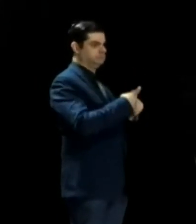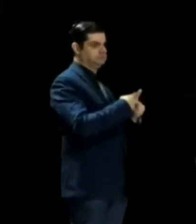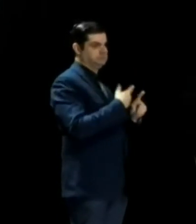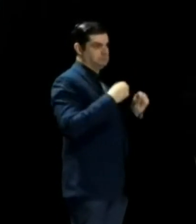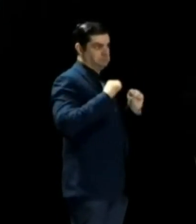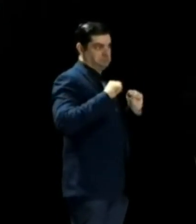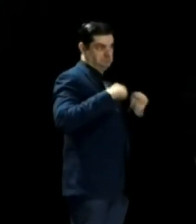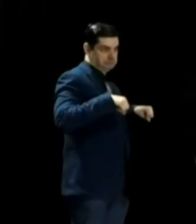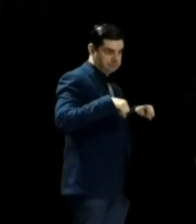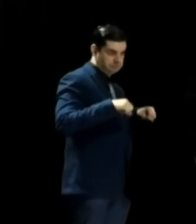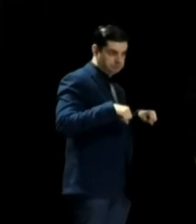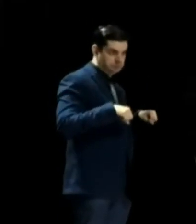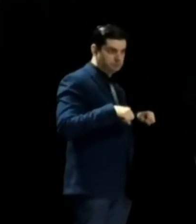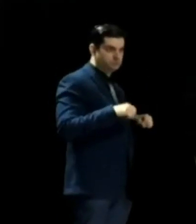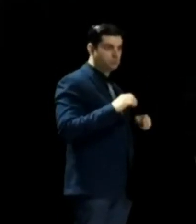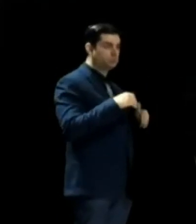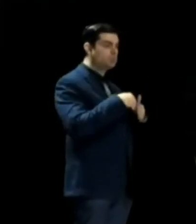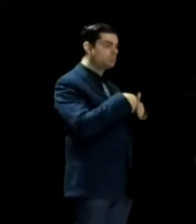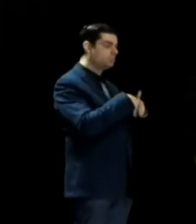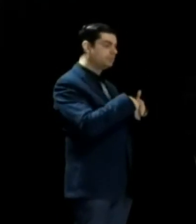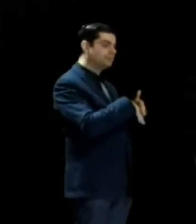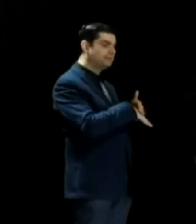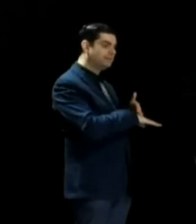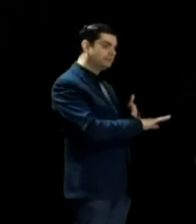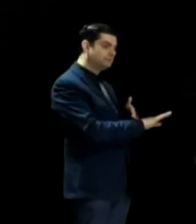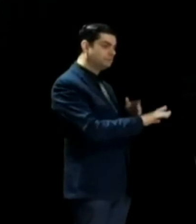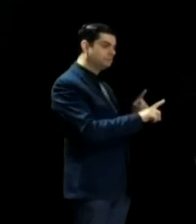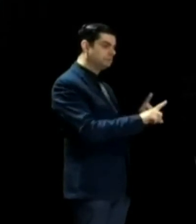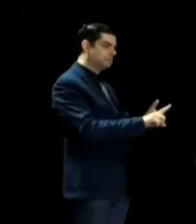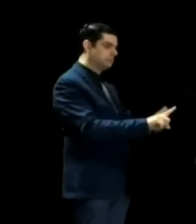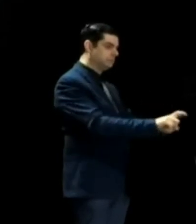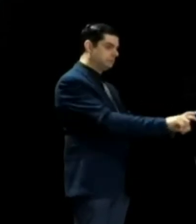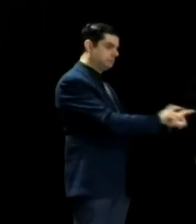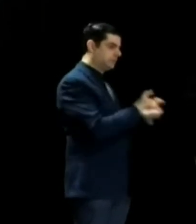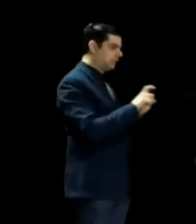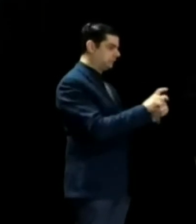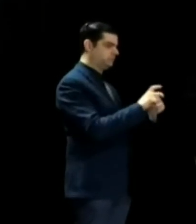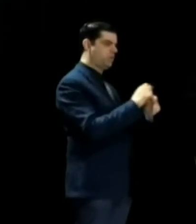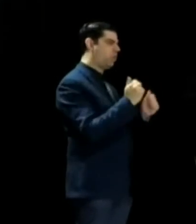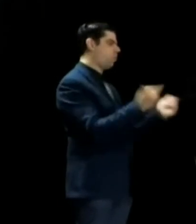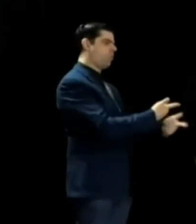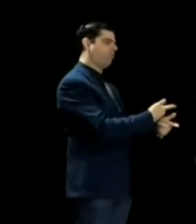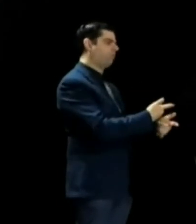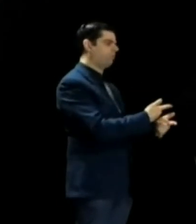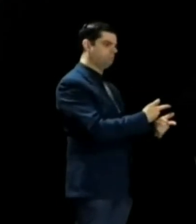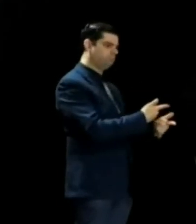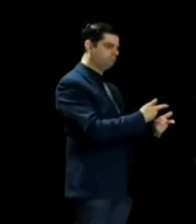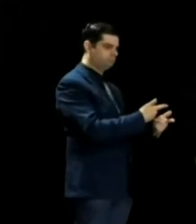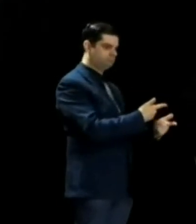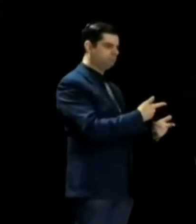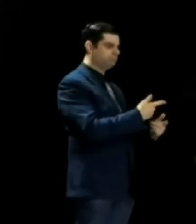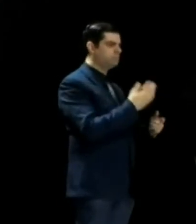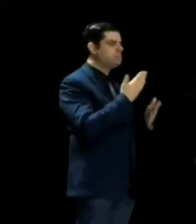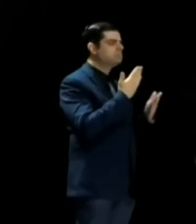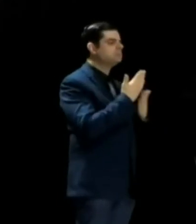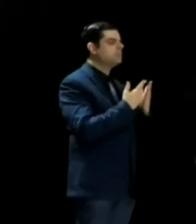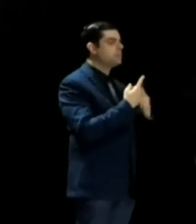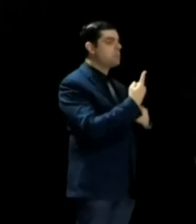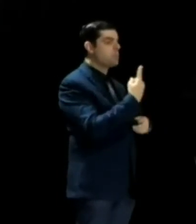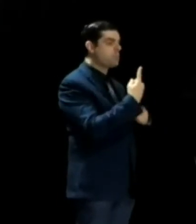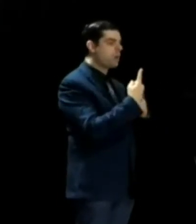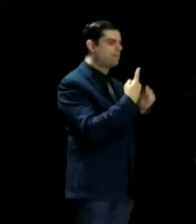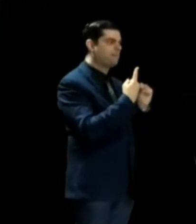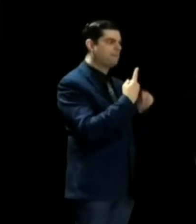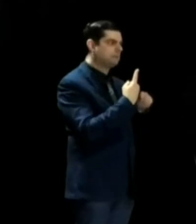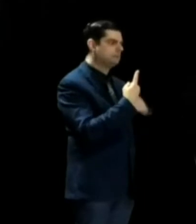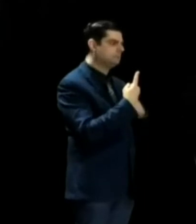we're going to go into those facilities and test the employees and the residents. We're doing this to try to get ahead of it so we know if there's